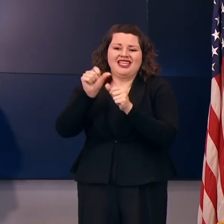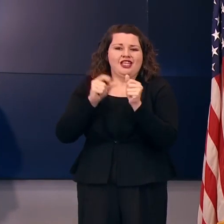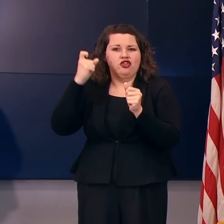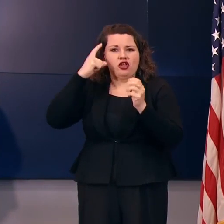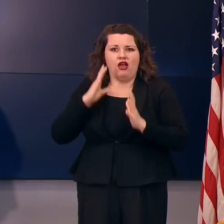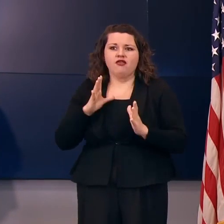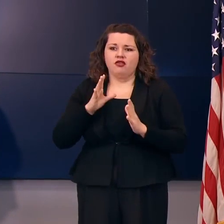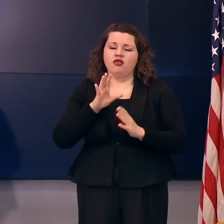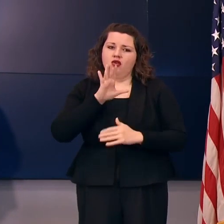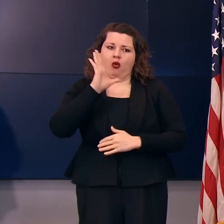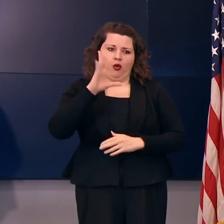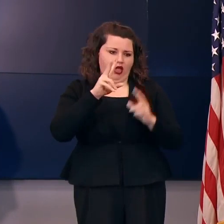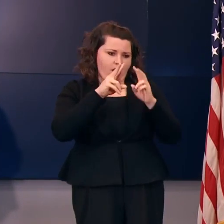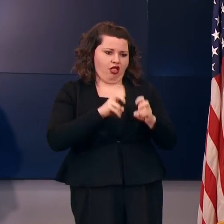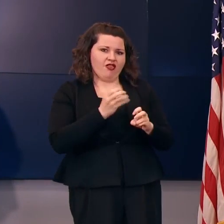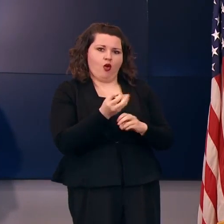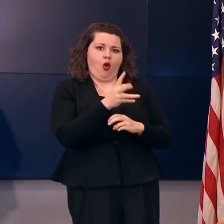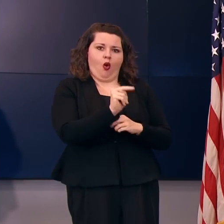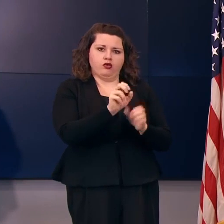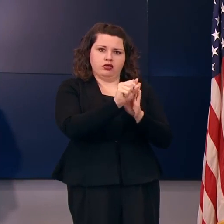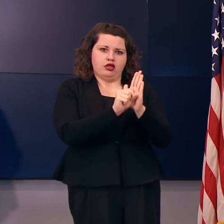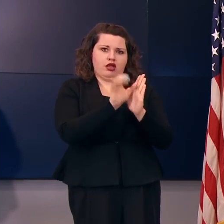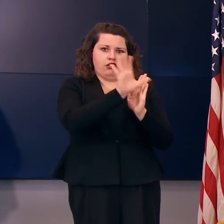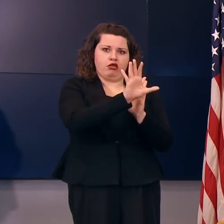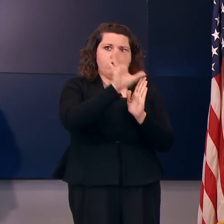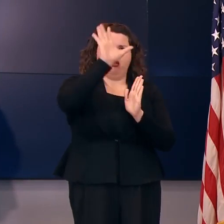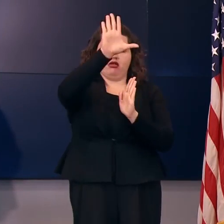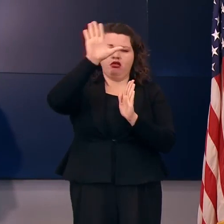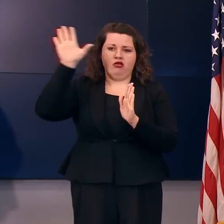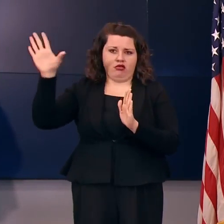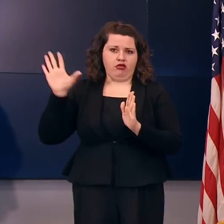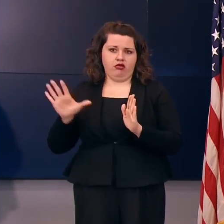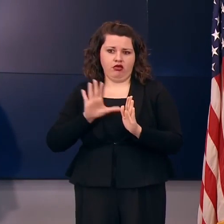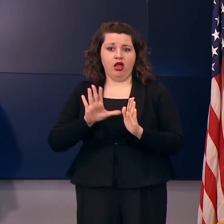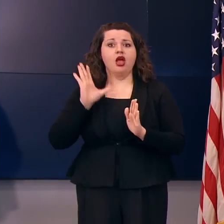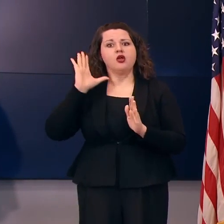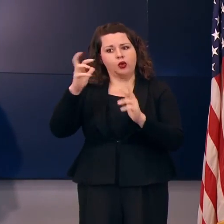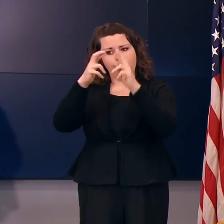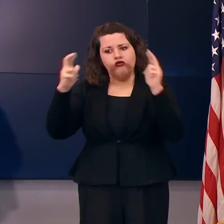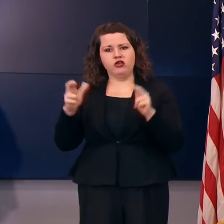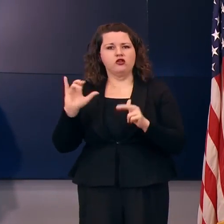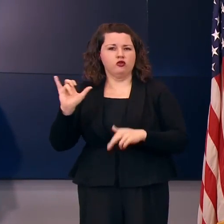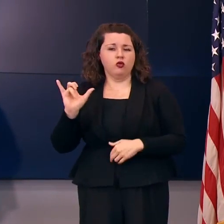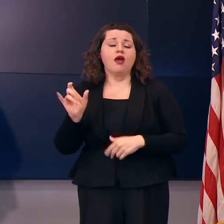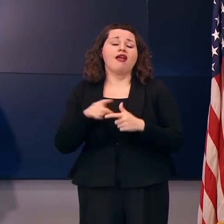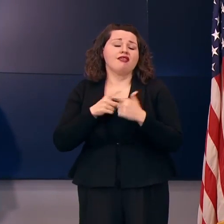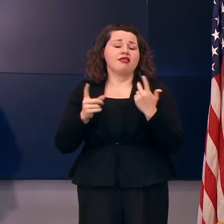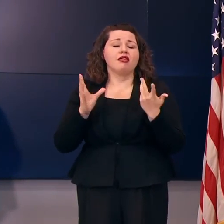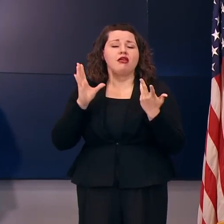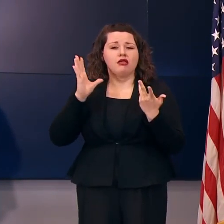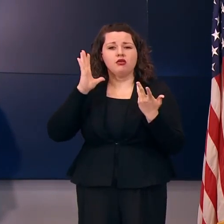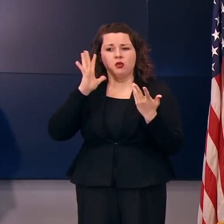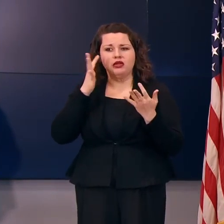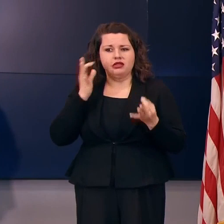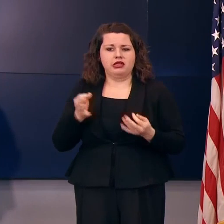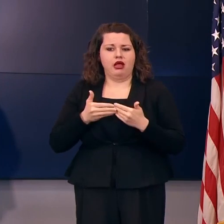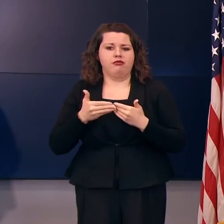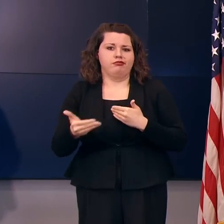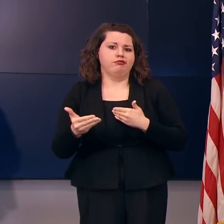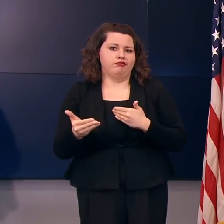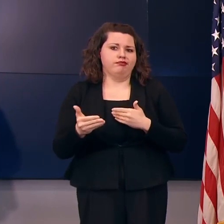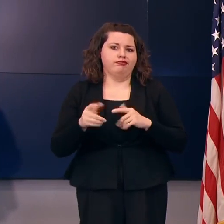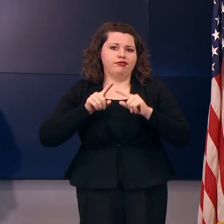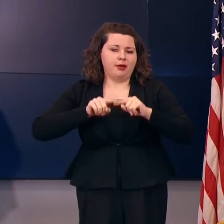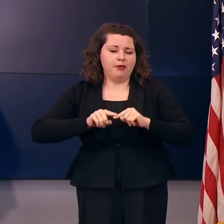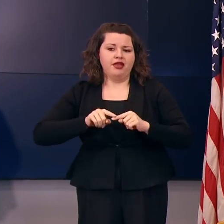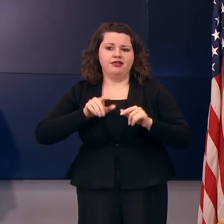at their own state's metrics. They're going to look at it from a regional perspective, I would guess, and then make those decisions moving forward based on